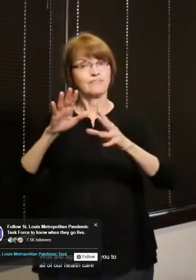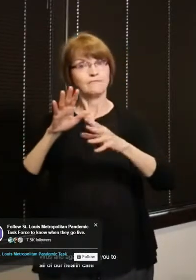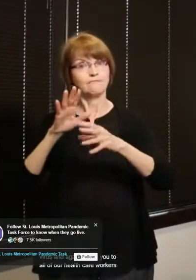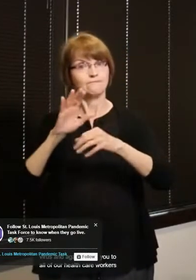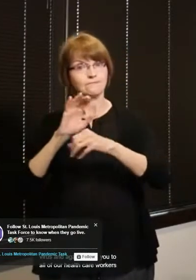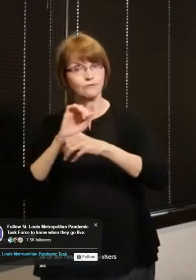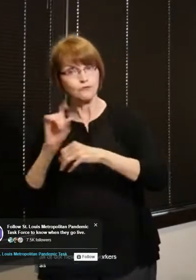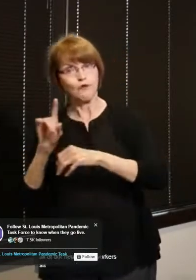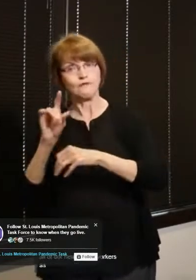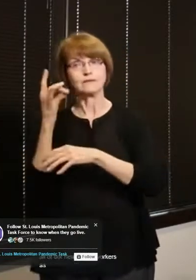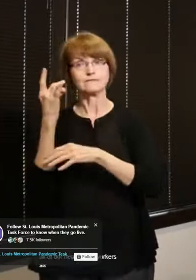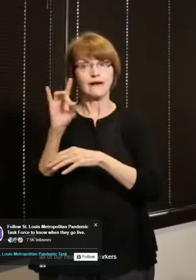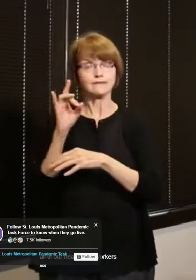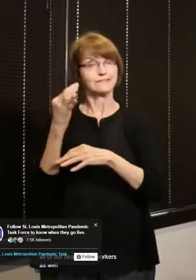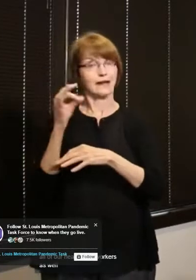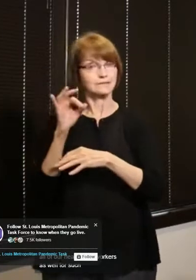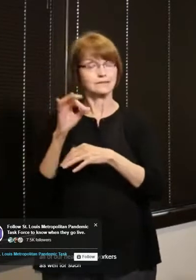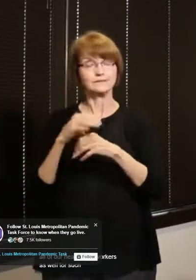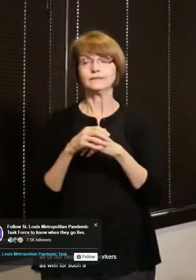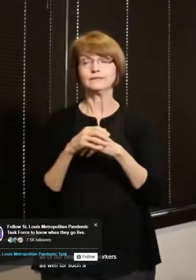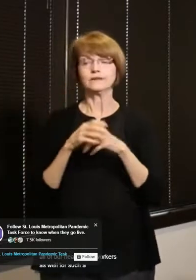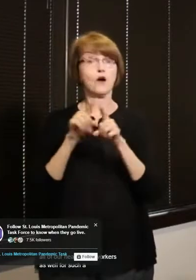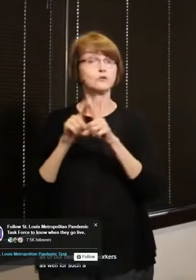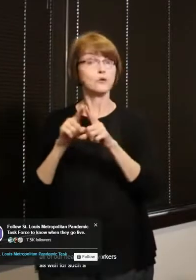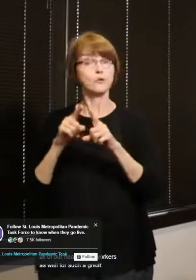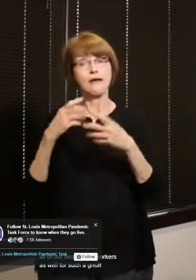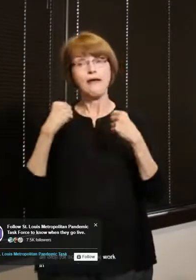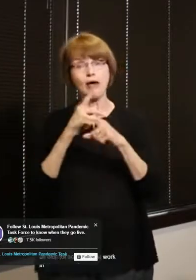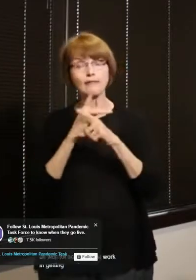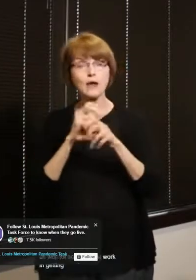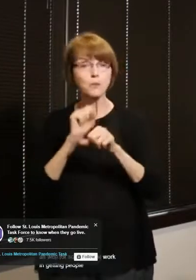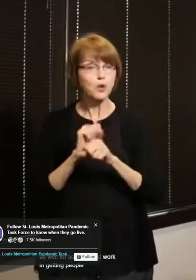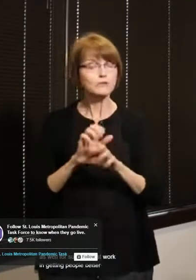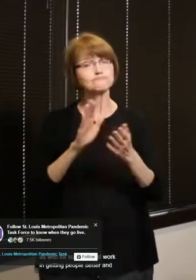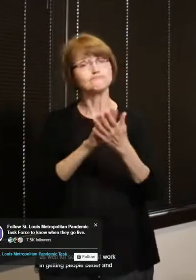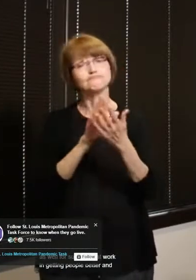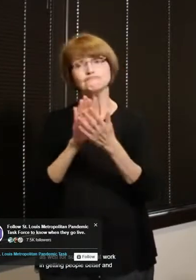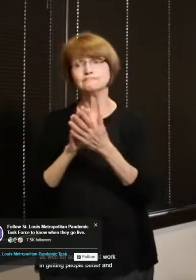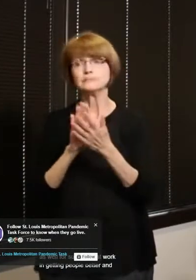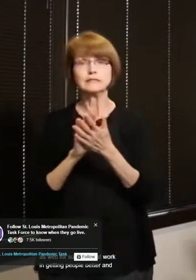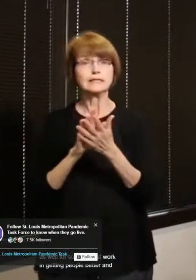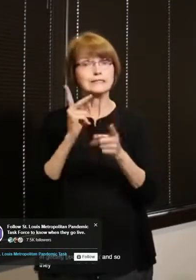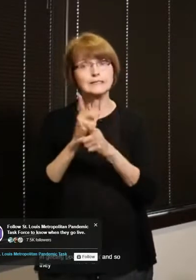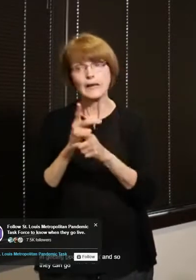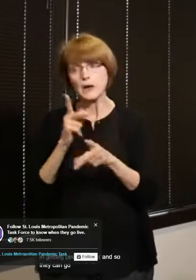well for such great work in getting people better so they can go back home.